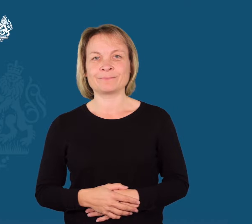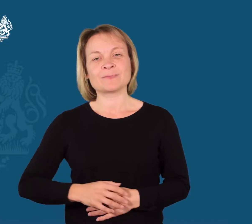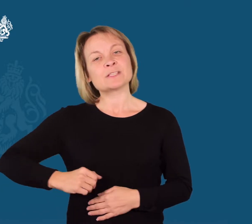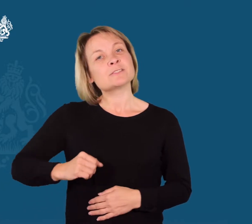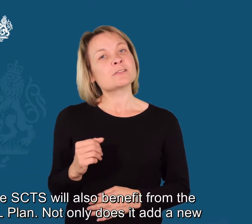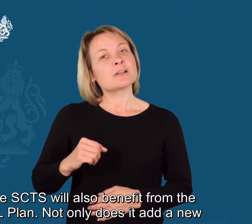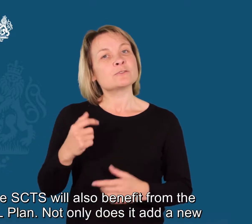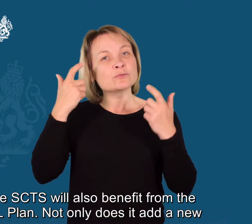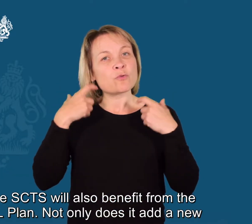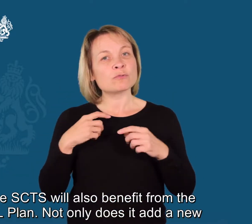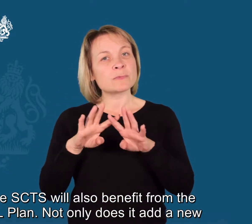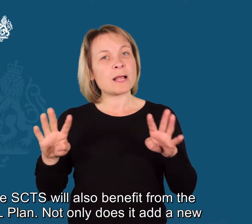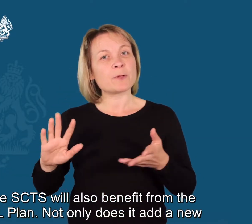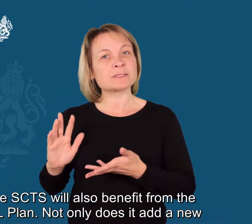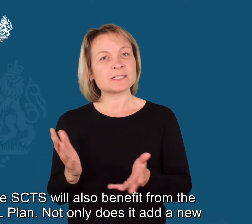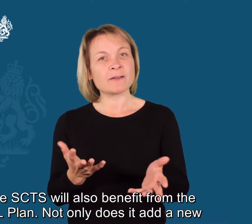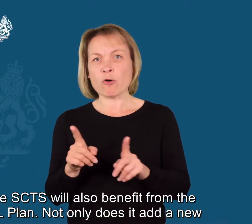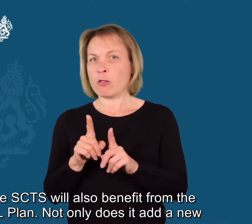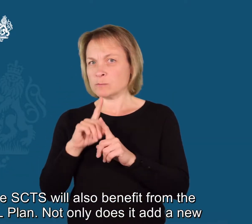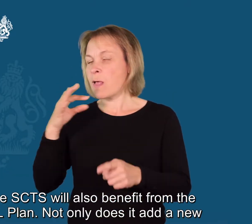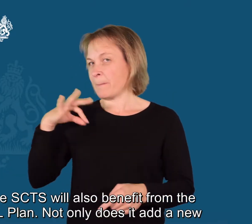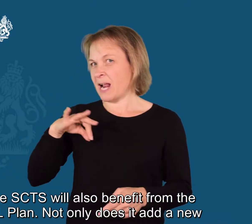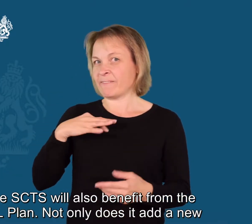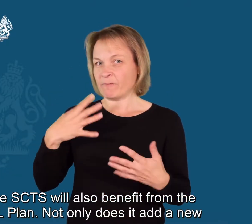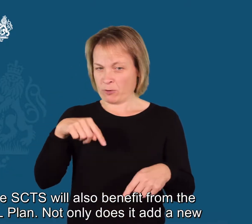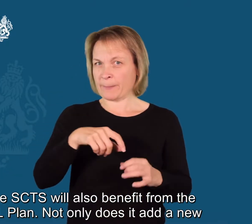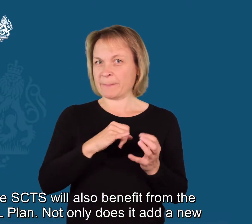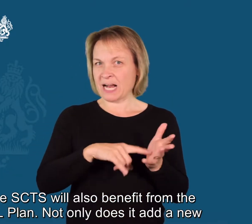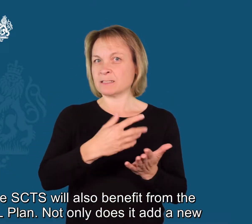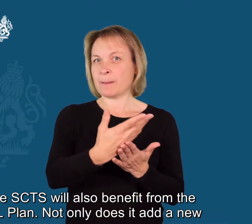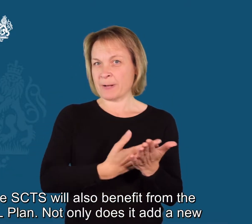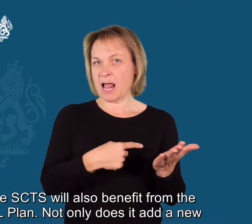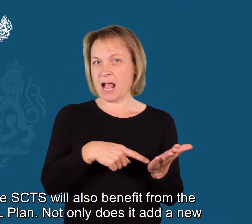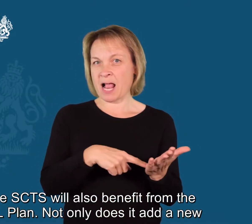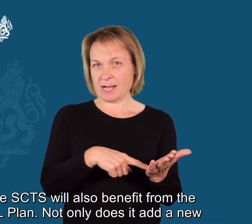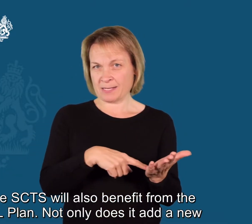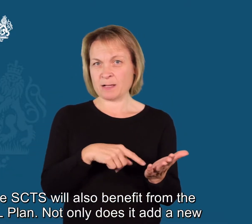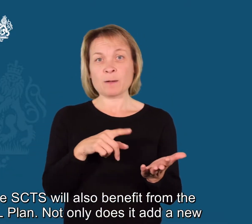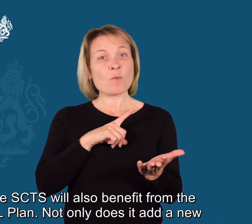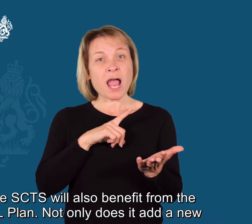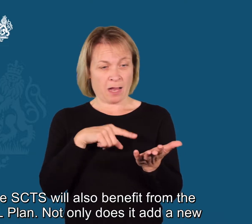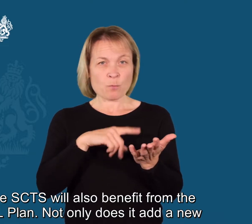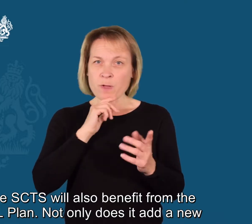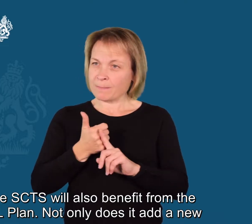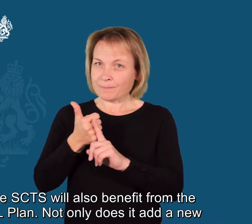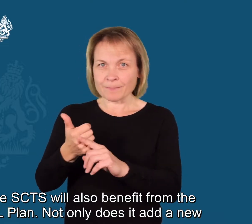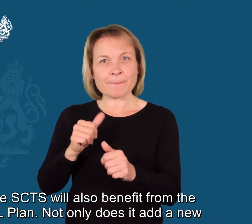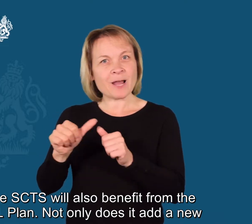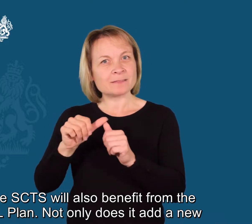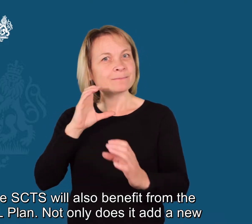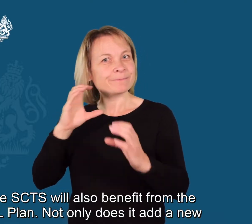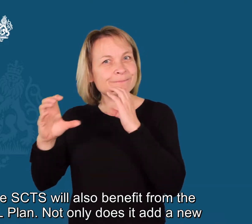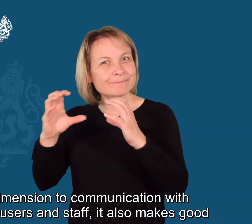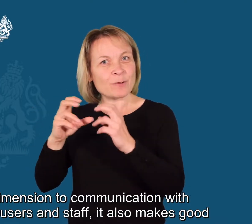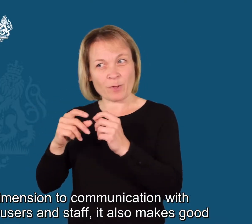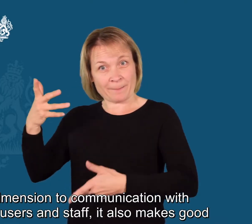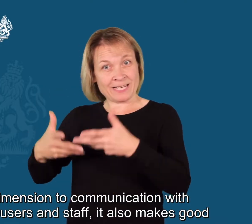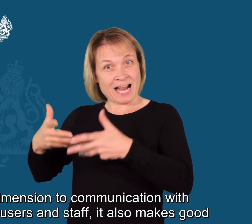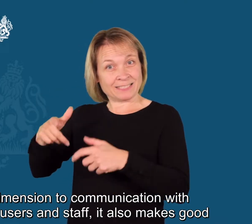The SCTS will also benefit from the BSL Plan. Not only does it add a new dimension to communication with BSL users and staff, it